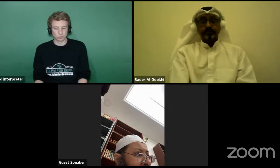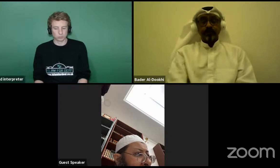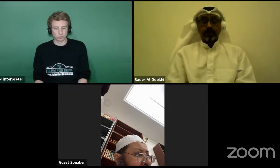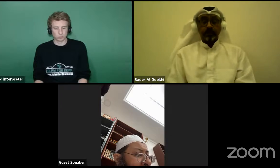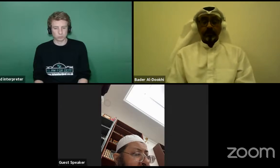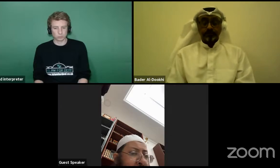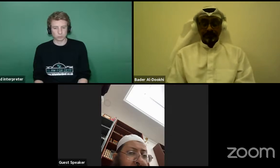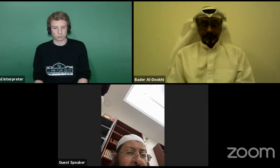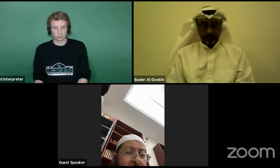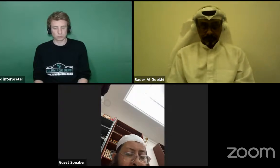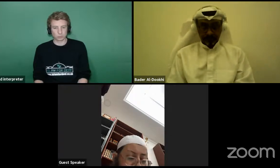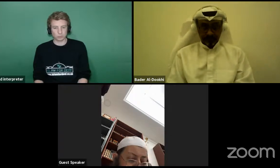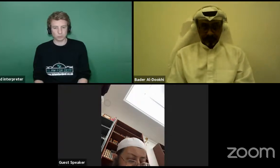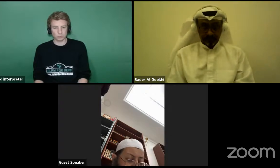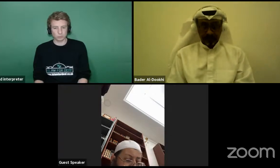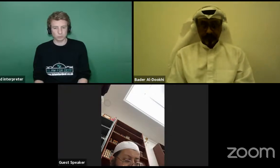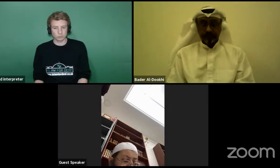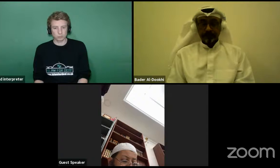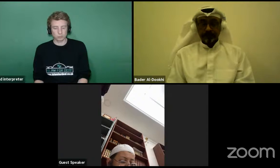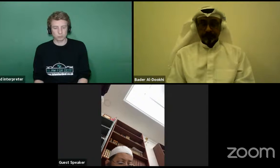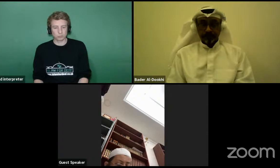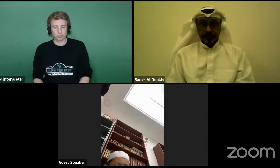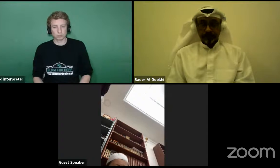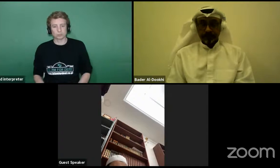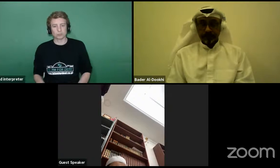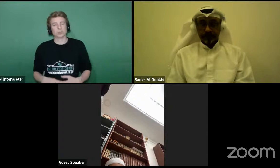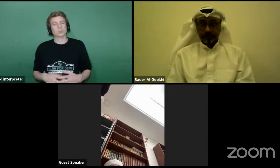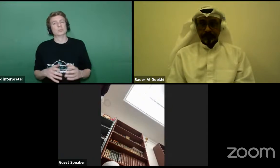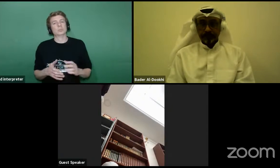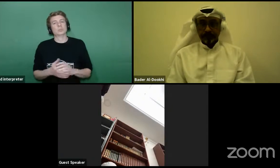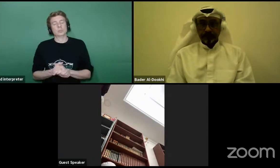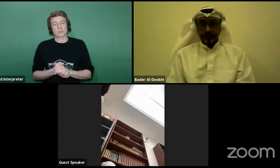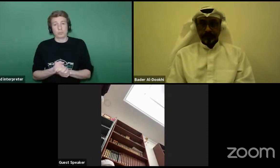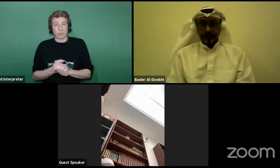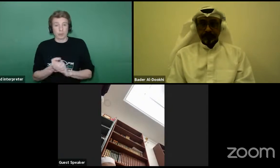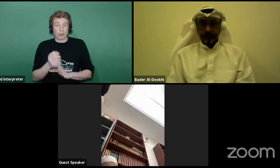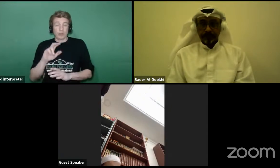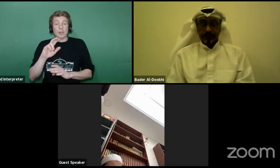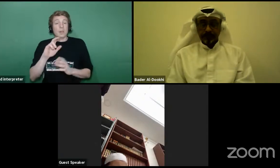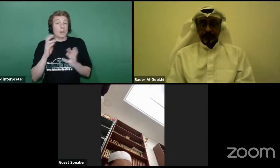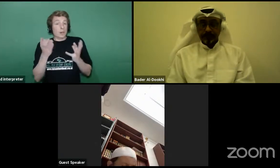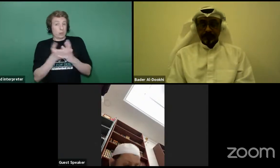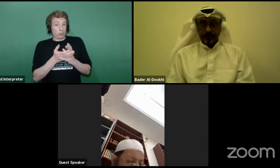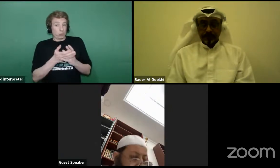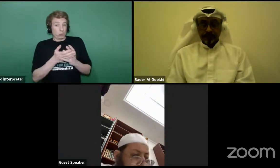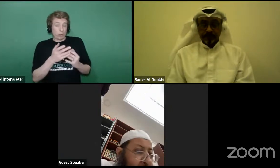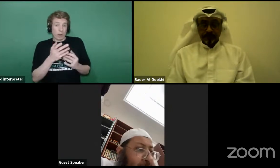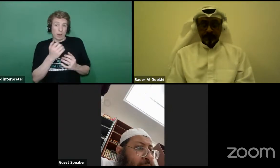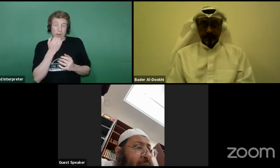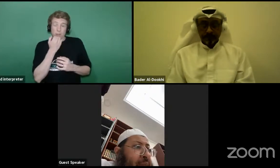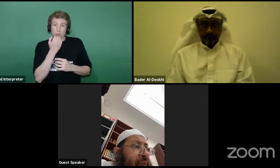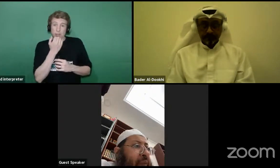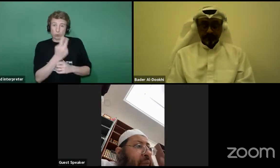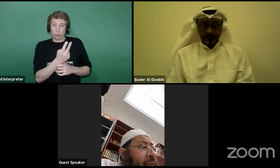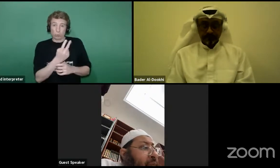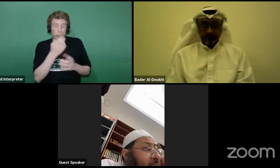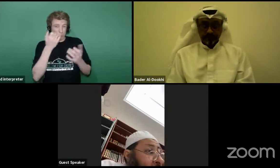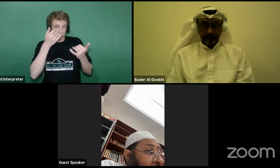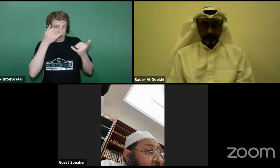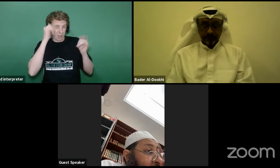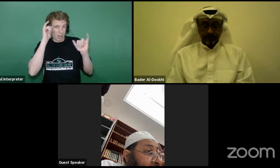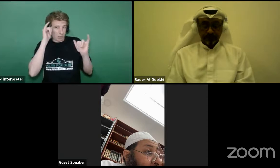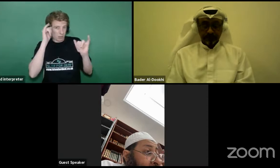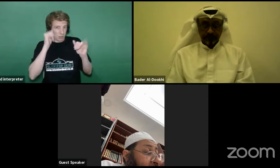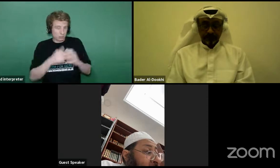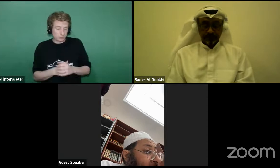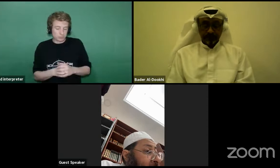So this verse from the second chapter of the Qur'an, the chapter of the cow, Allah